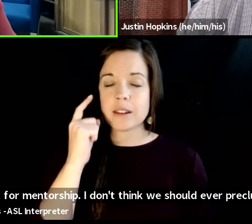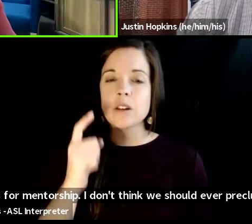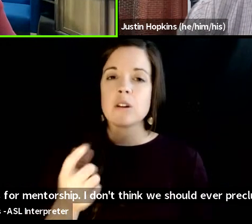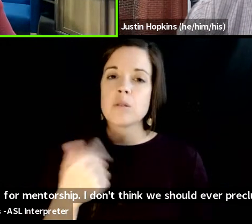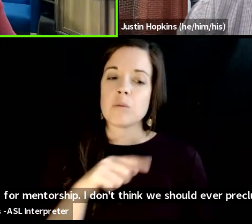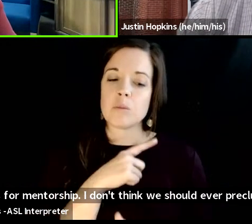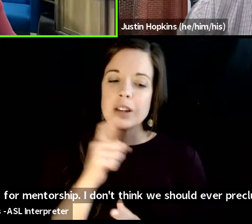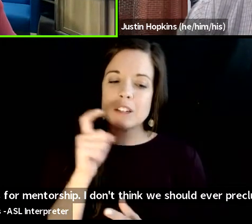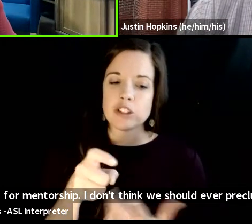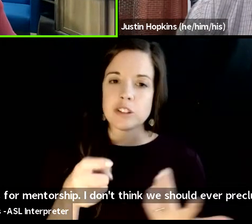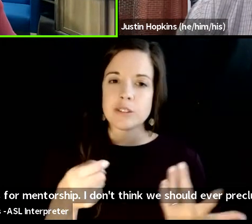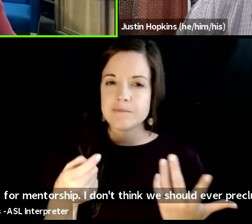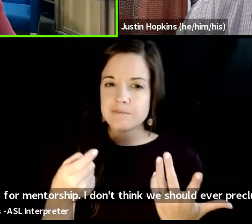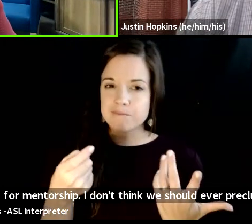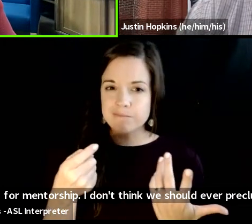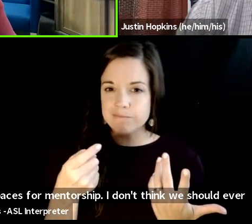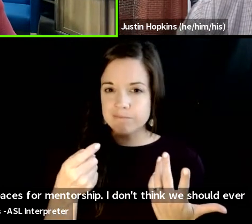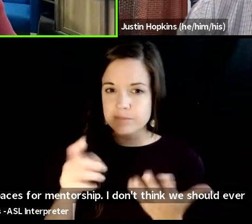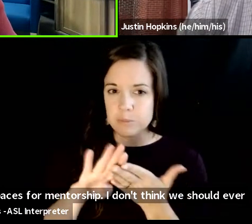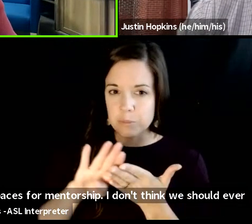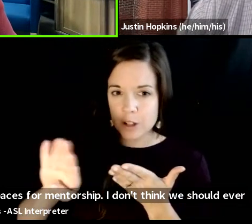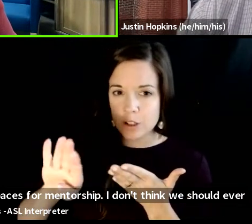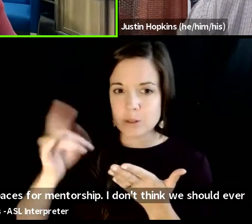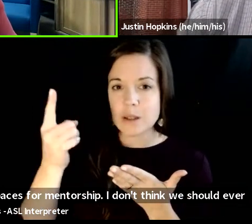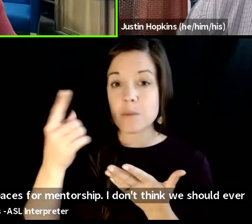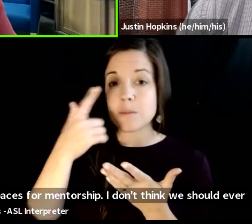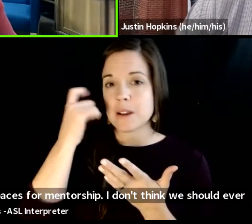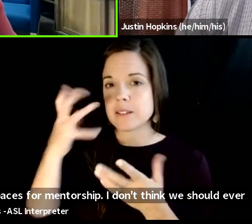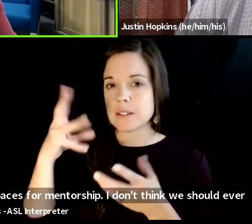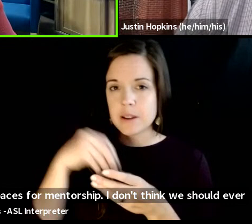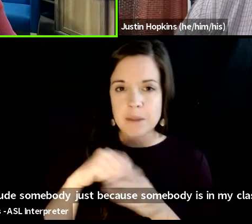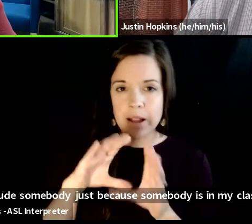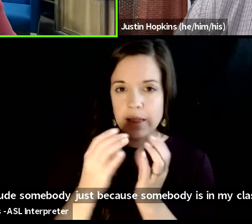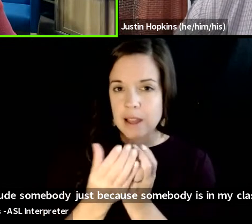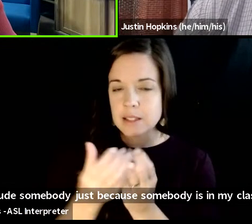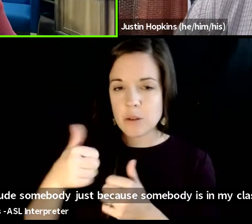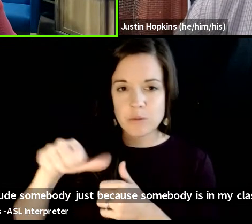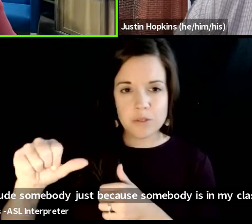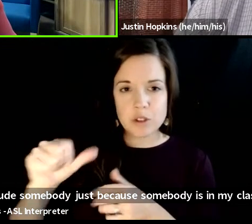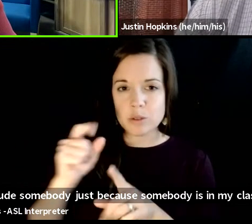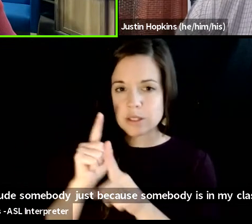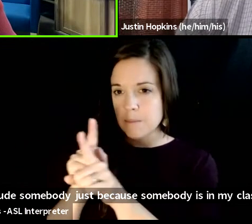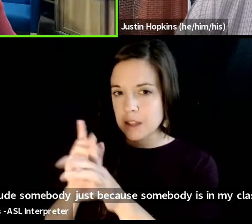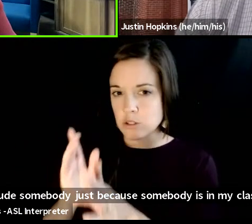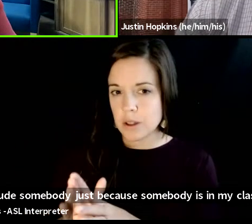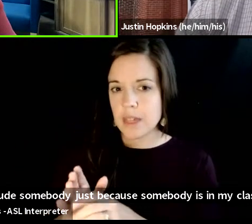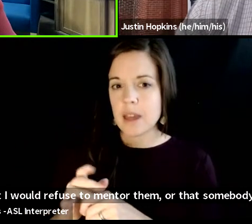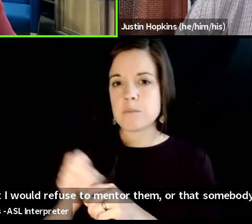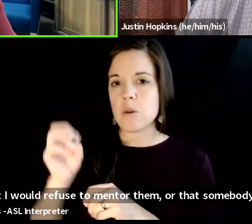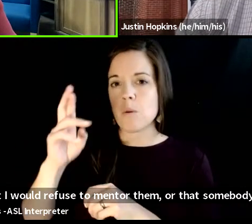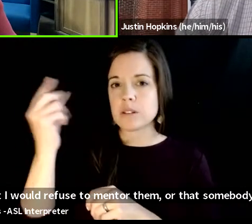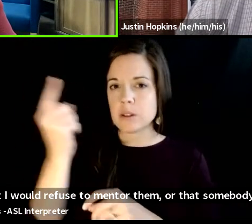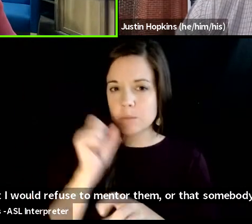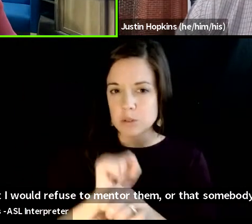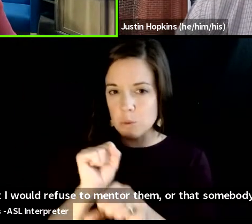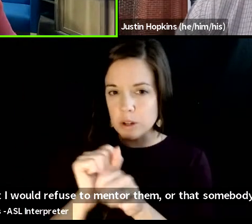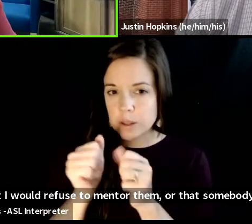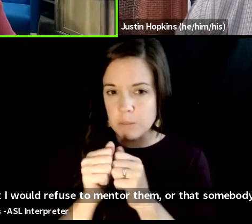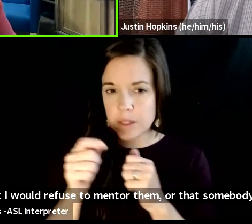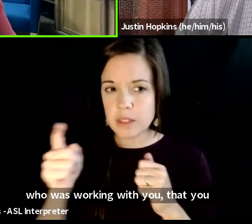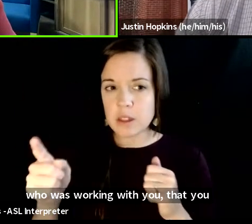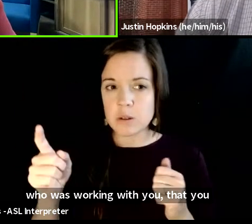preclude somebody just because somebody is in my class that I would refuse to mentor them, or that somebody who is working with you, that you